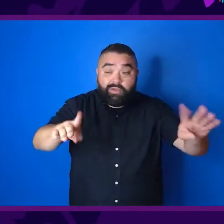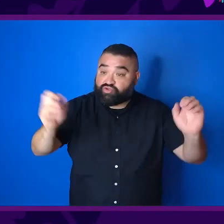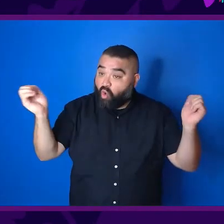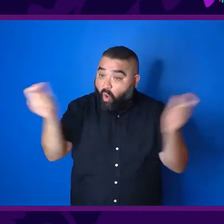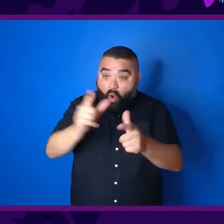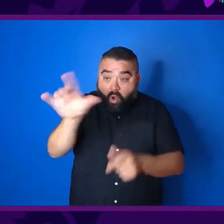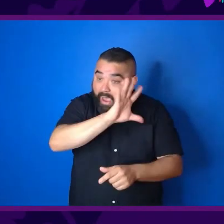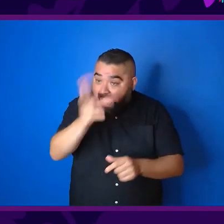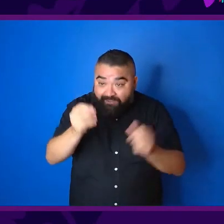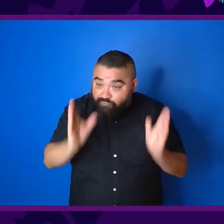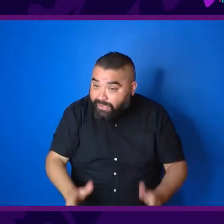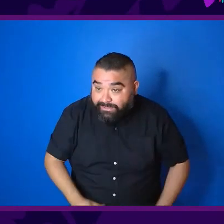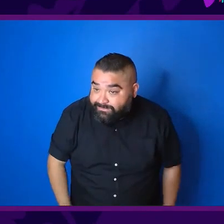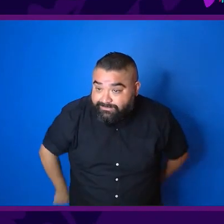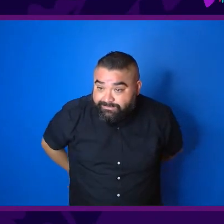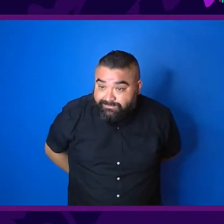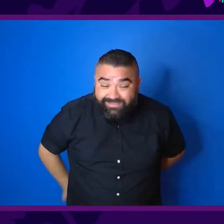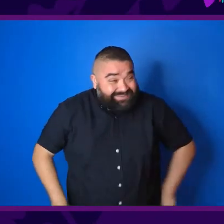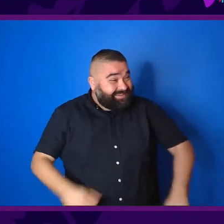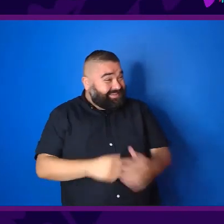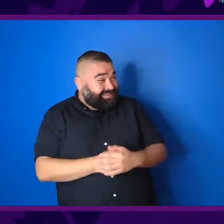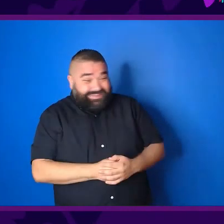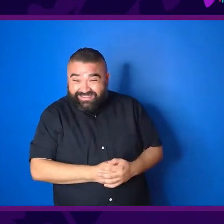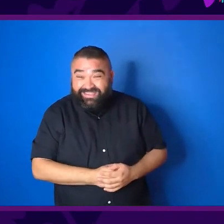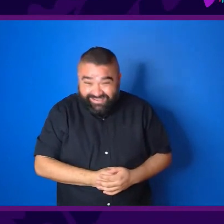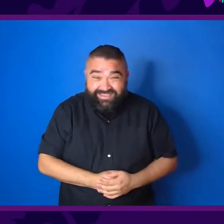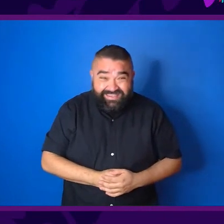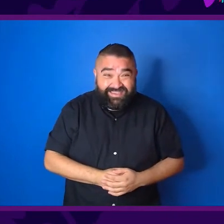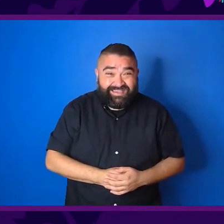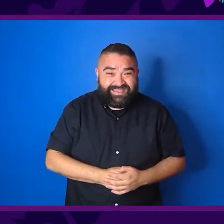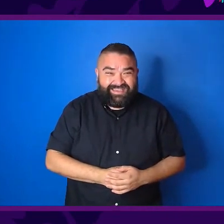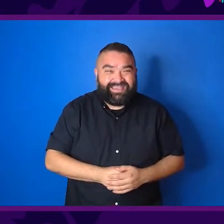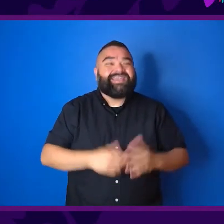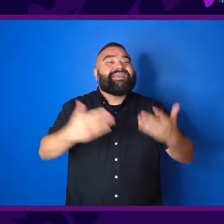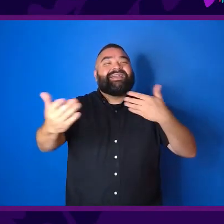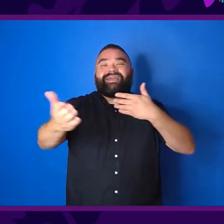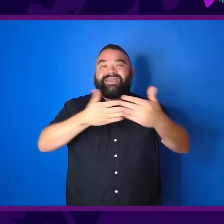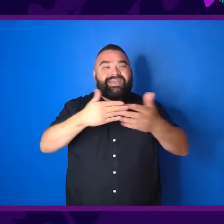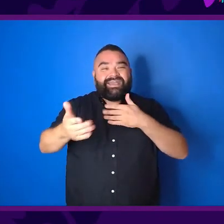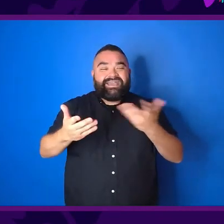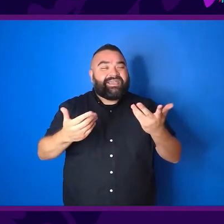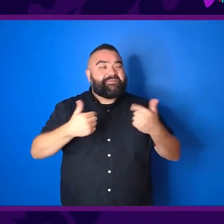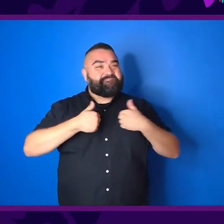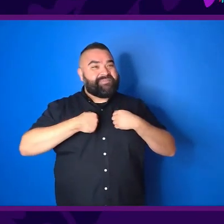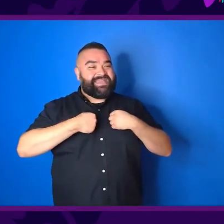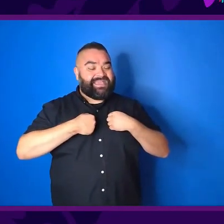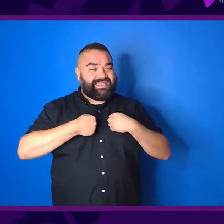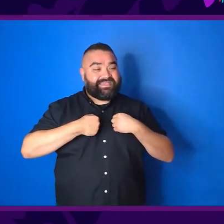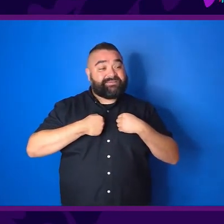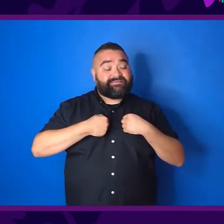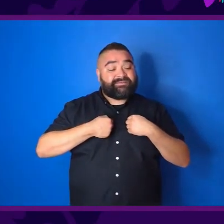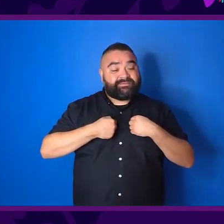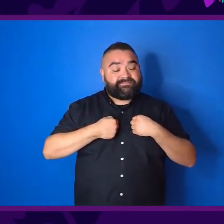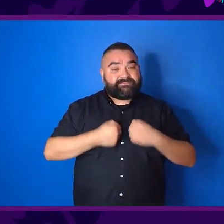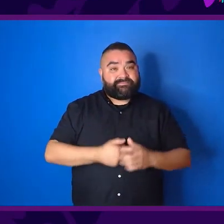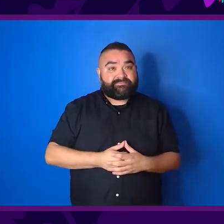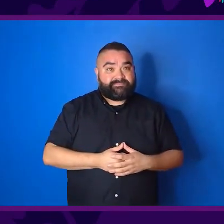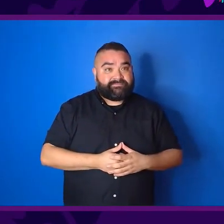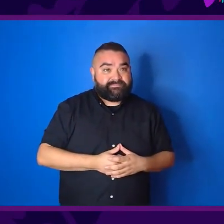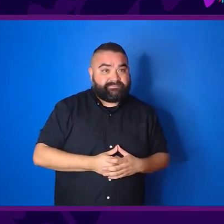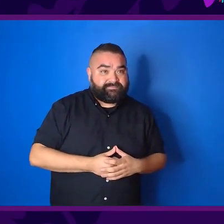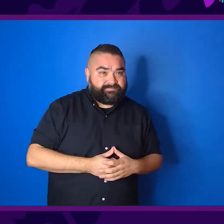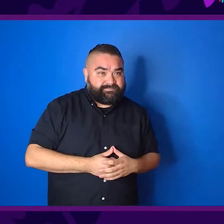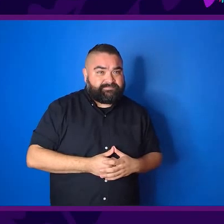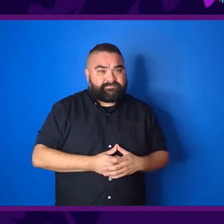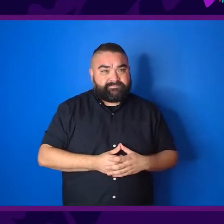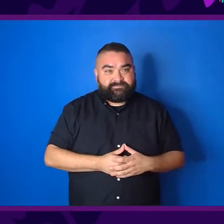And I'll never forget that. So whenever I encountered or use that, I mention that. I often reference